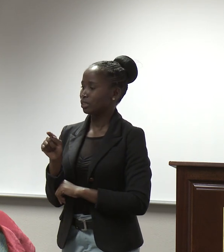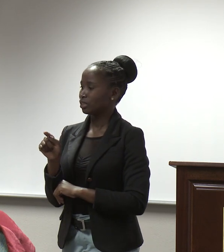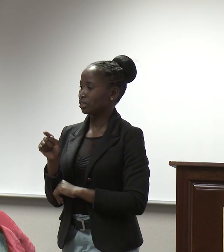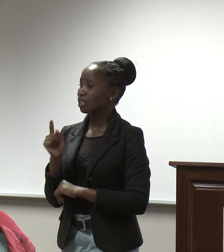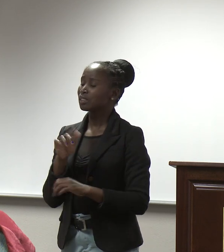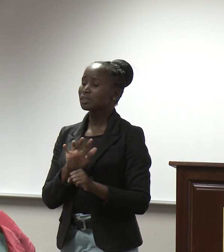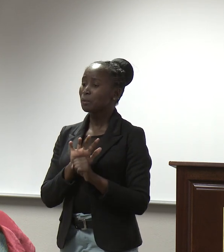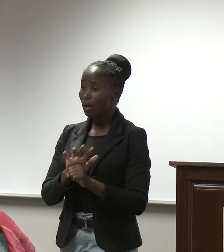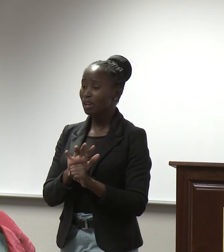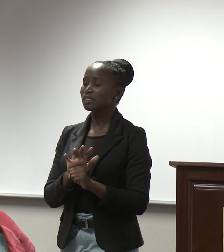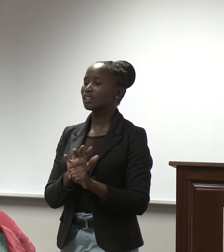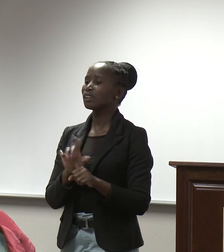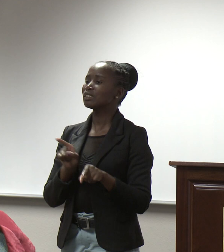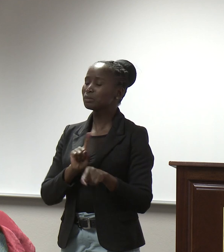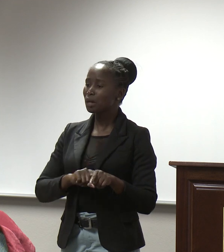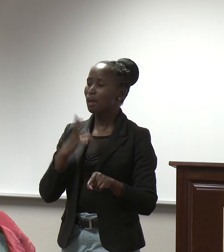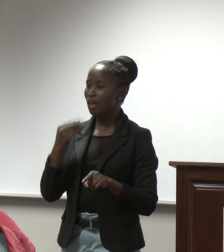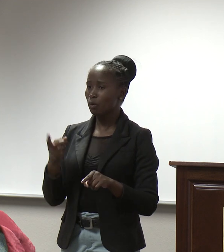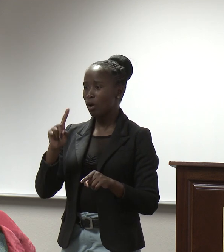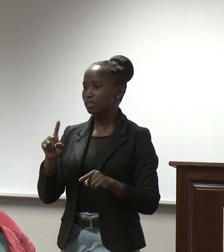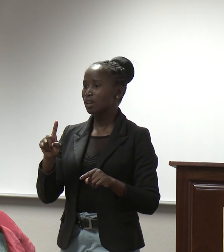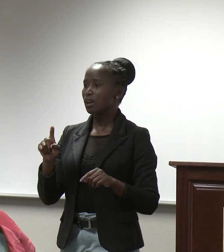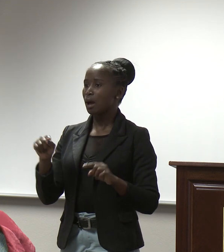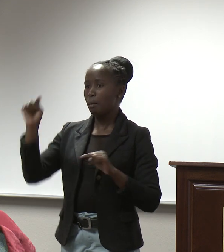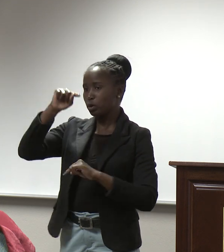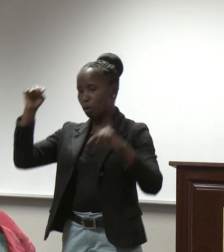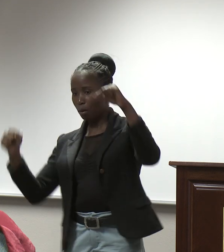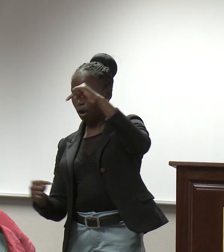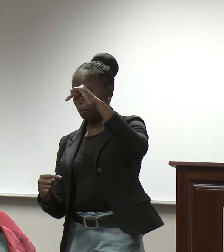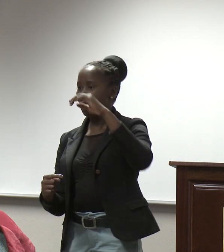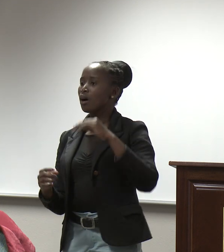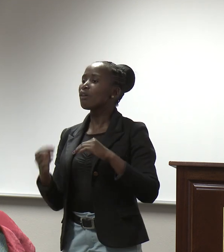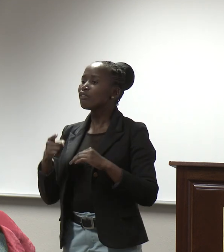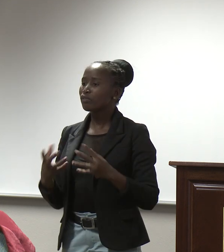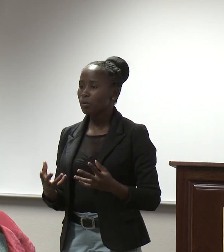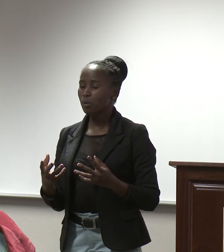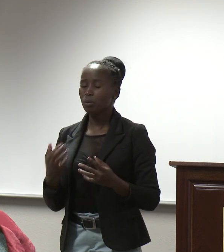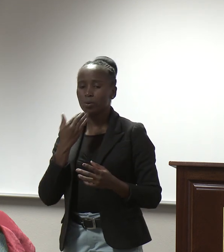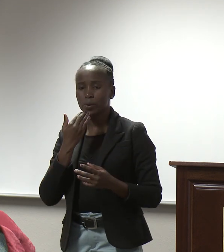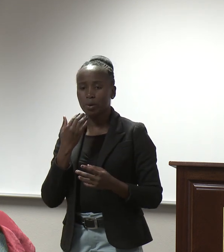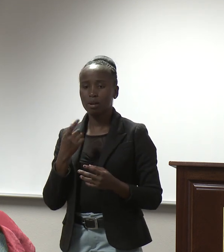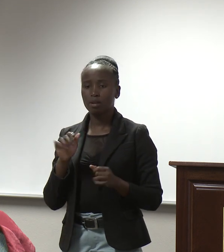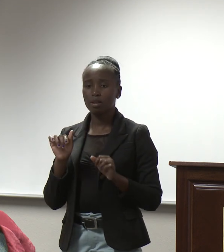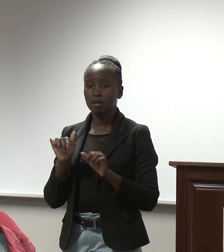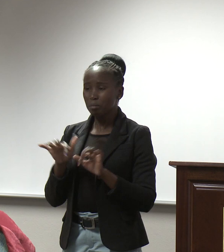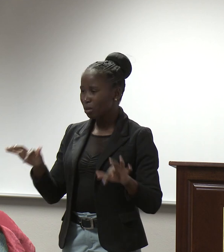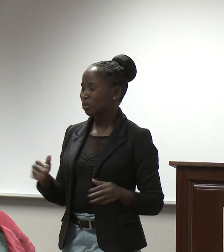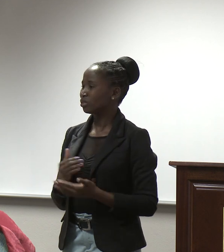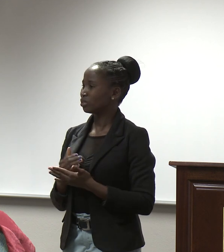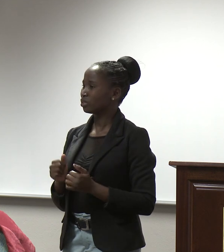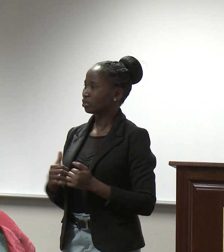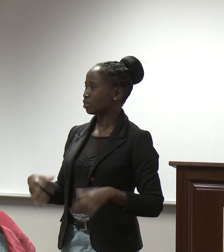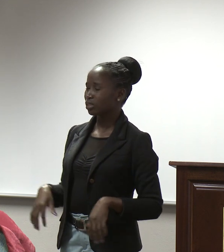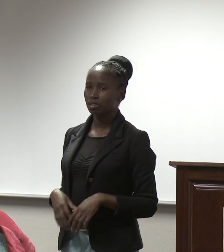because at the same time there was a bottom-up demand on the university. The people start asking more from